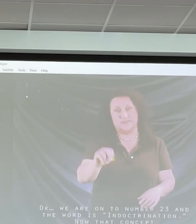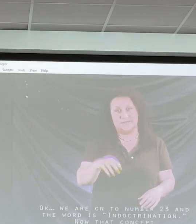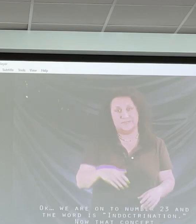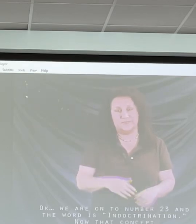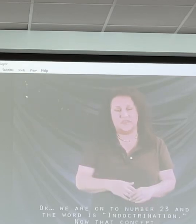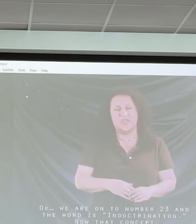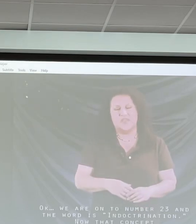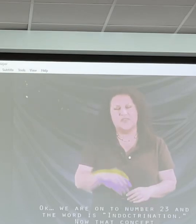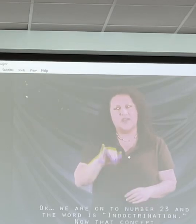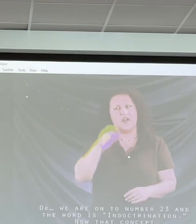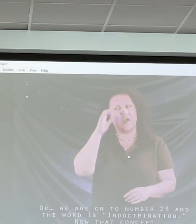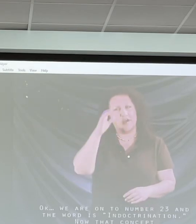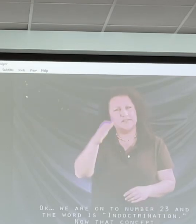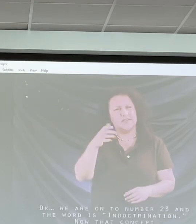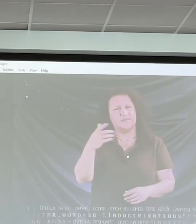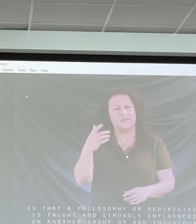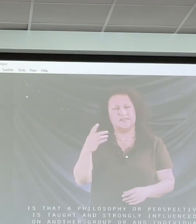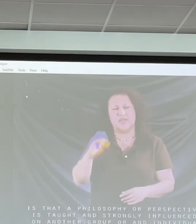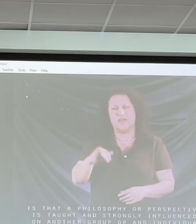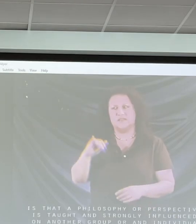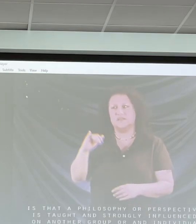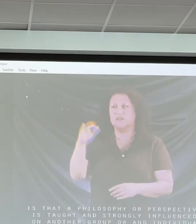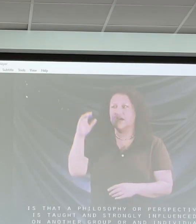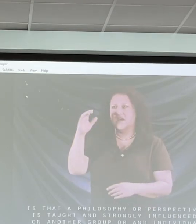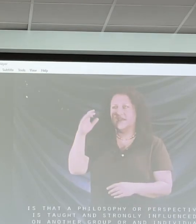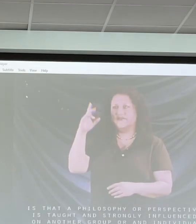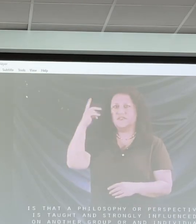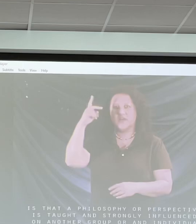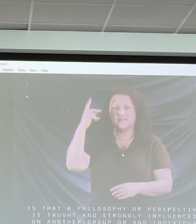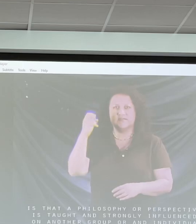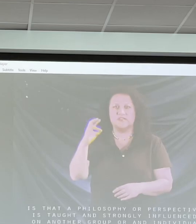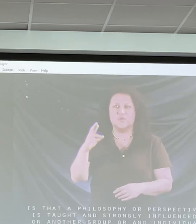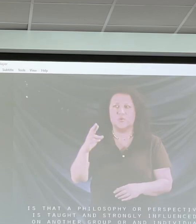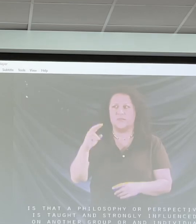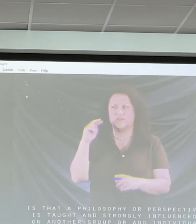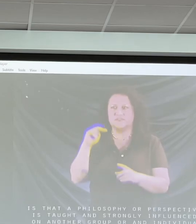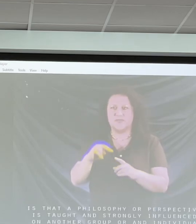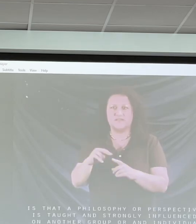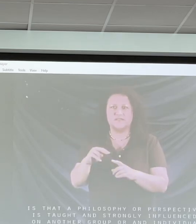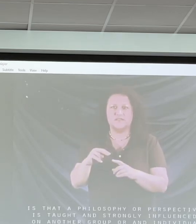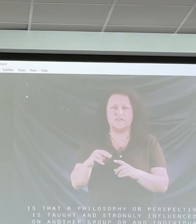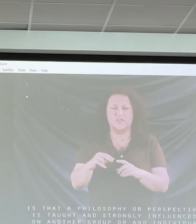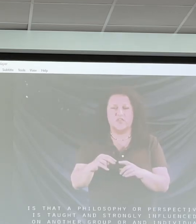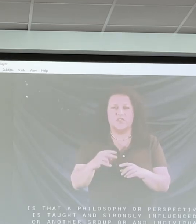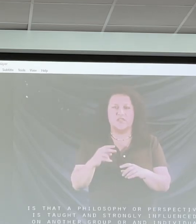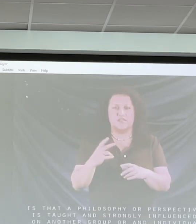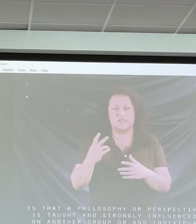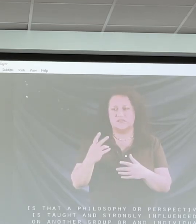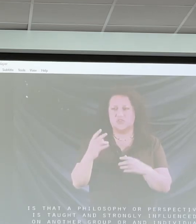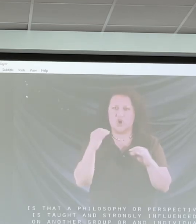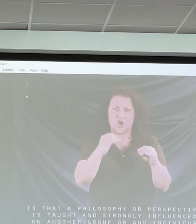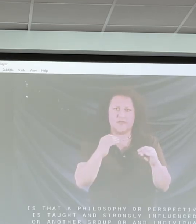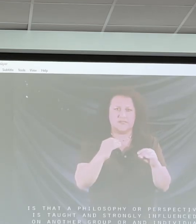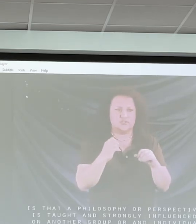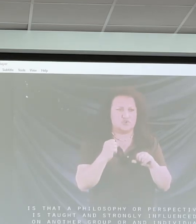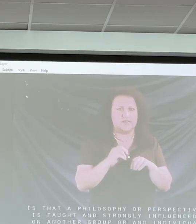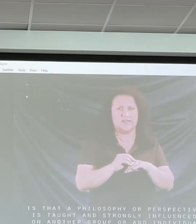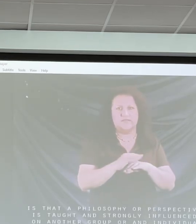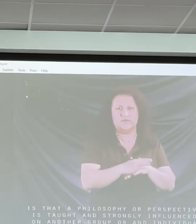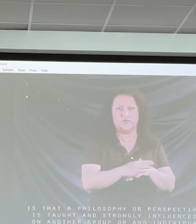indoctrination. Now that concept is that a philosophy or a perspective is taught and strongly influenced